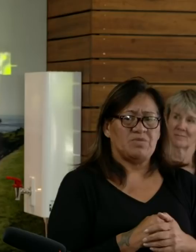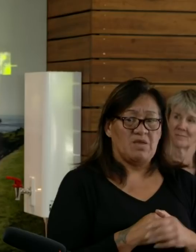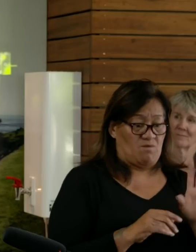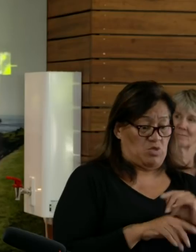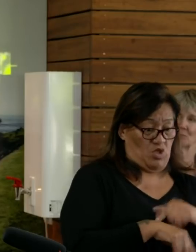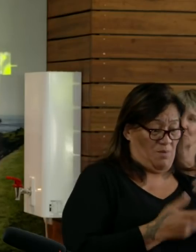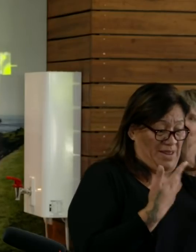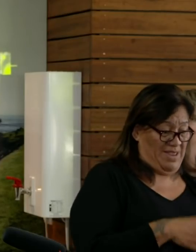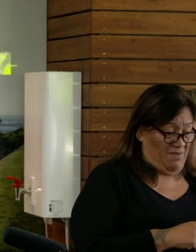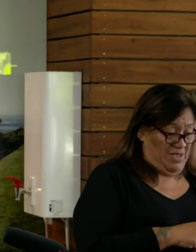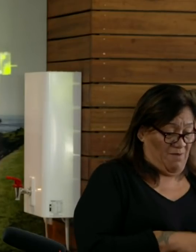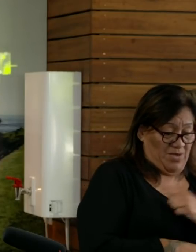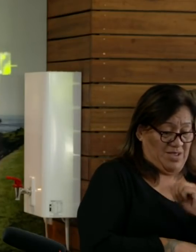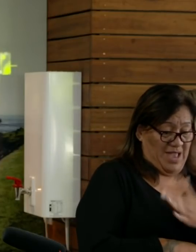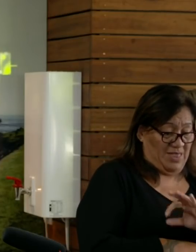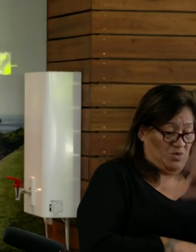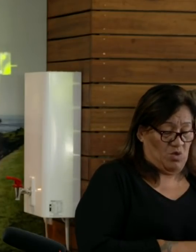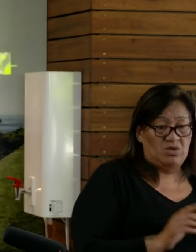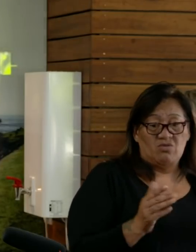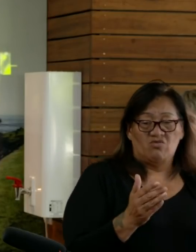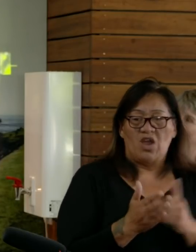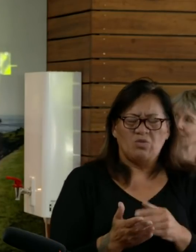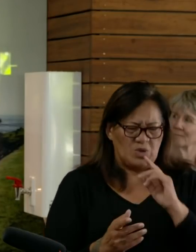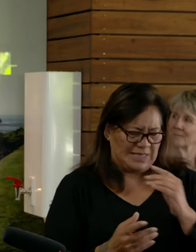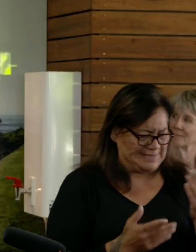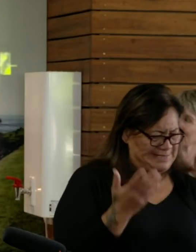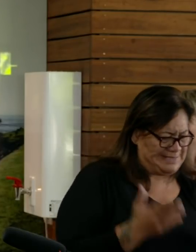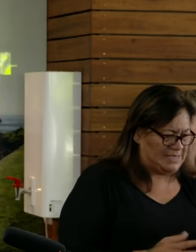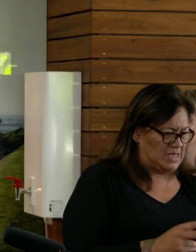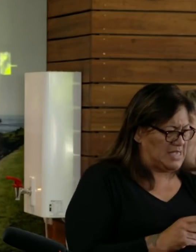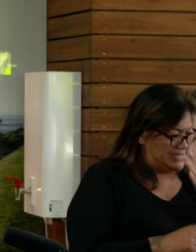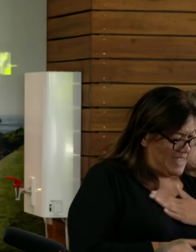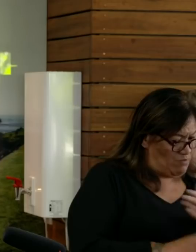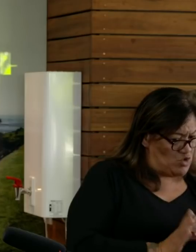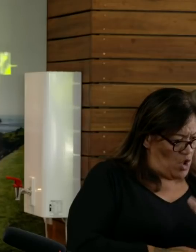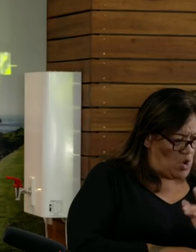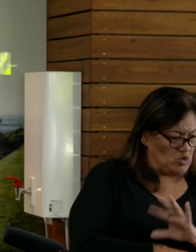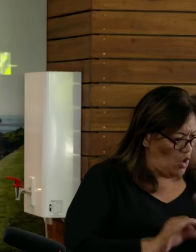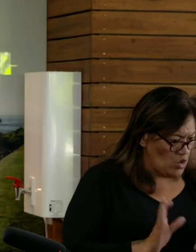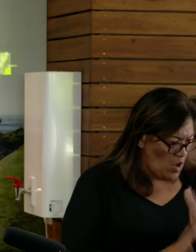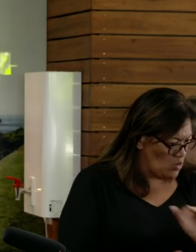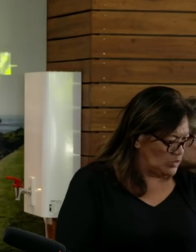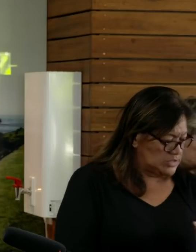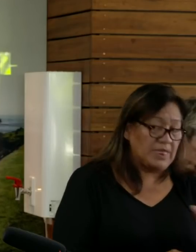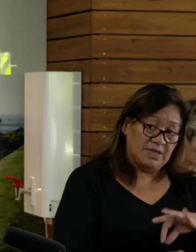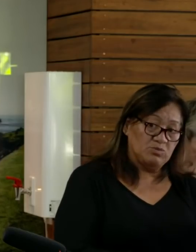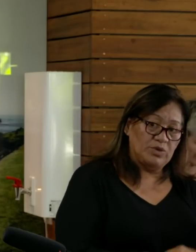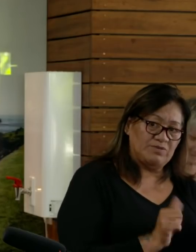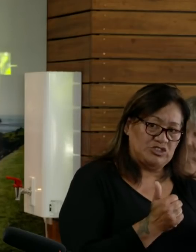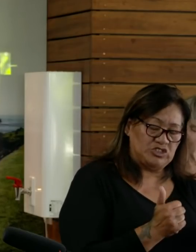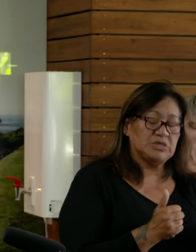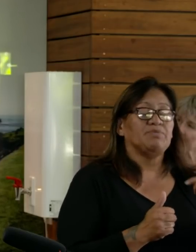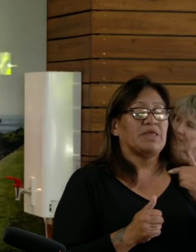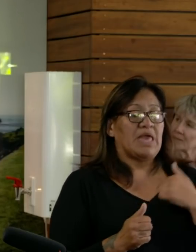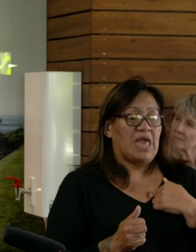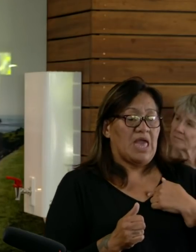morning. When we made our assessment of go, no-go on whether it was safe to do so this morning, our assessment